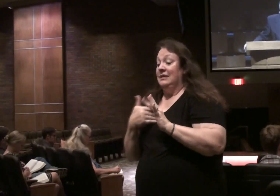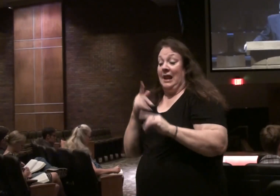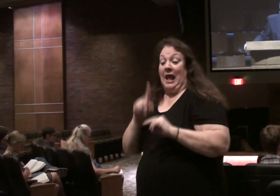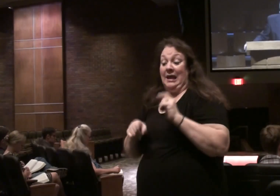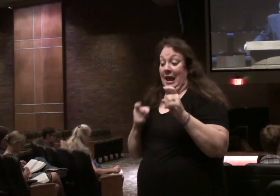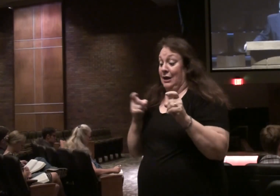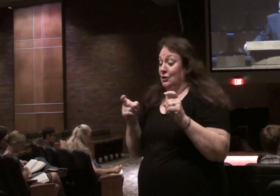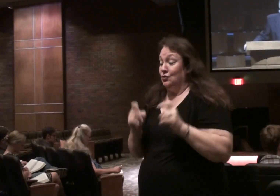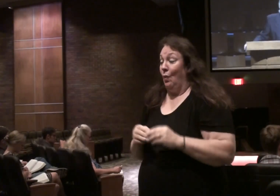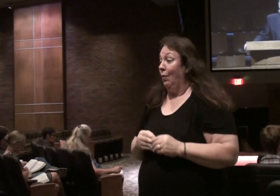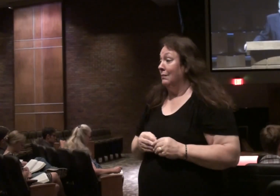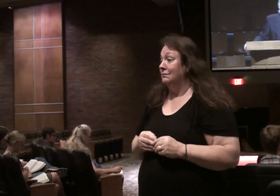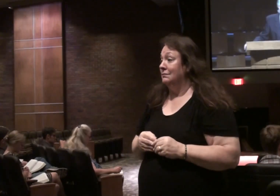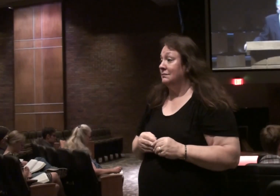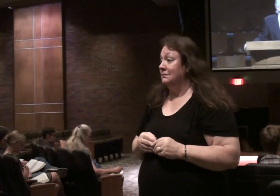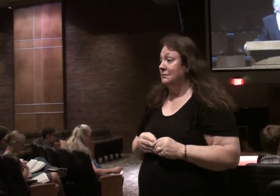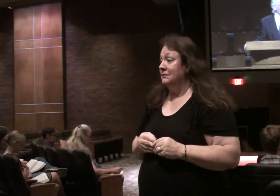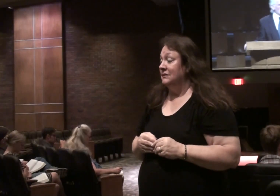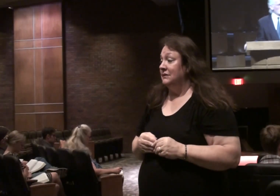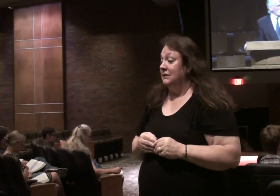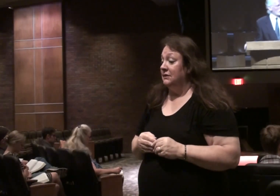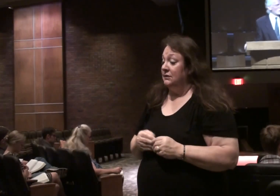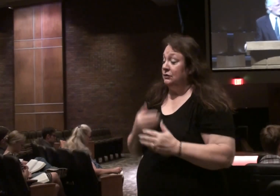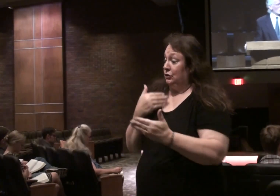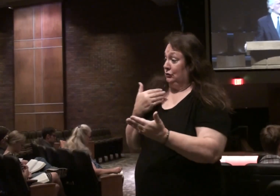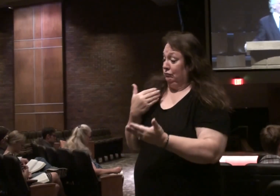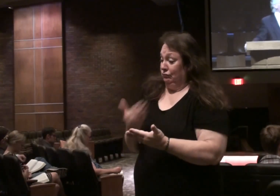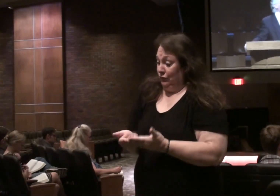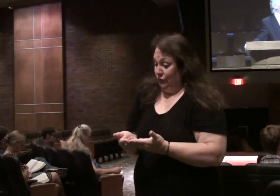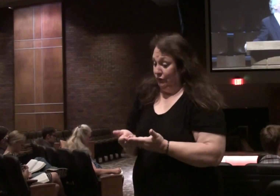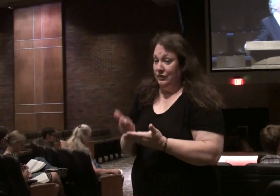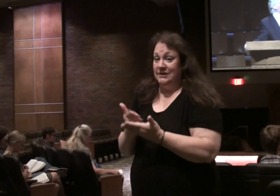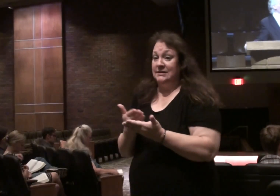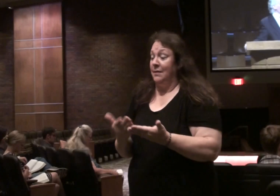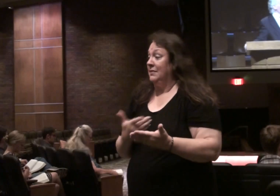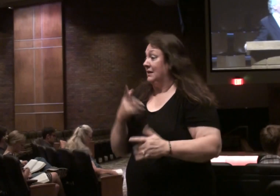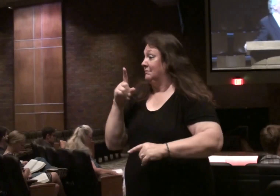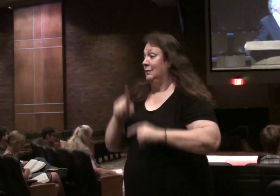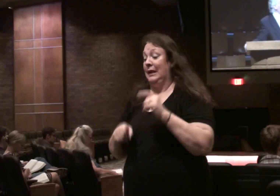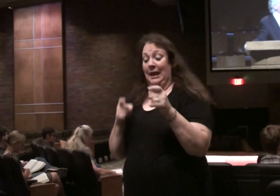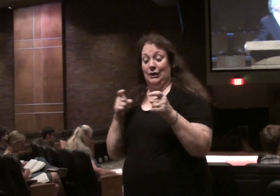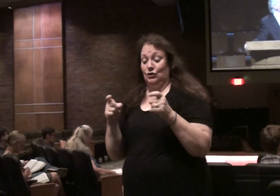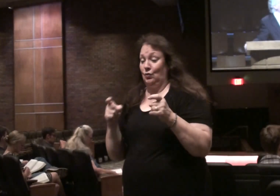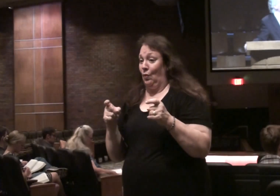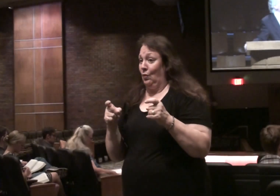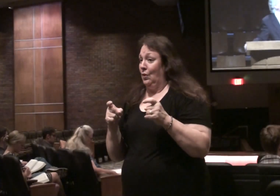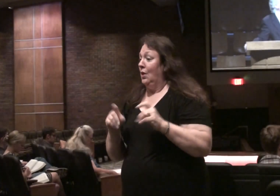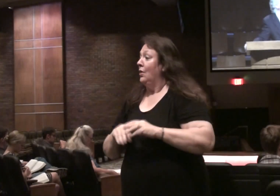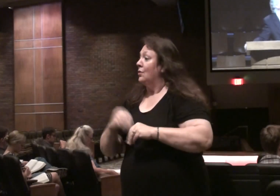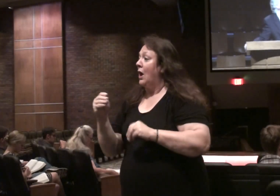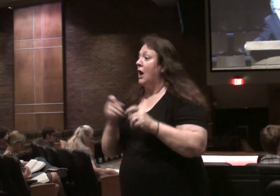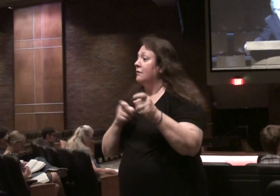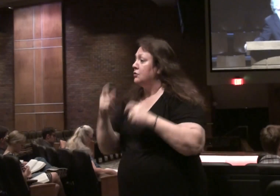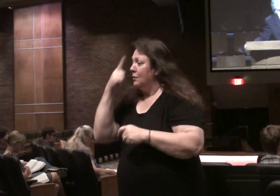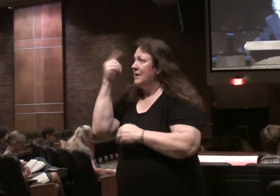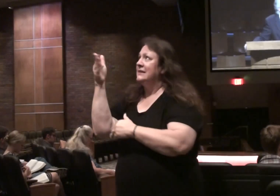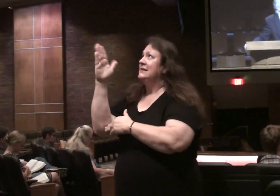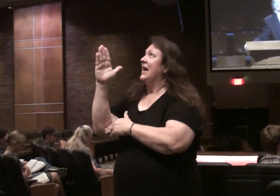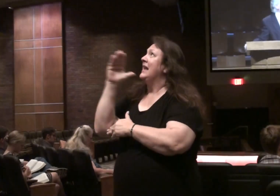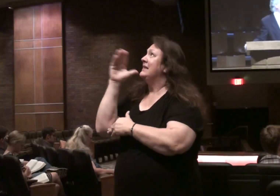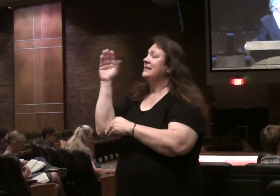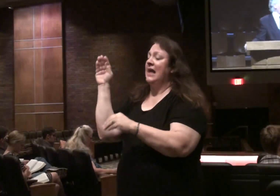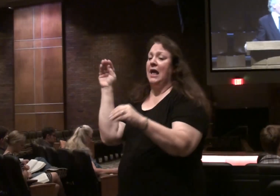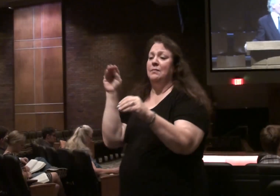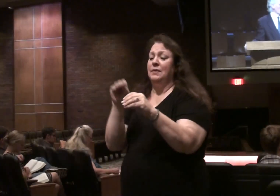our control. To further illustrate the point, certain things are out of our control. They're out of our control because God has not put